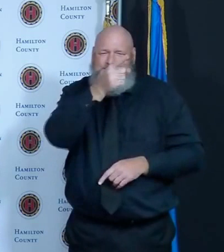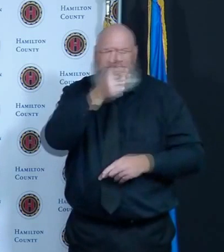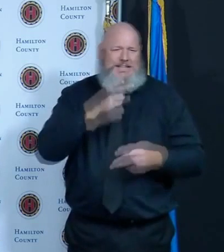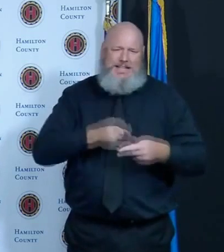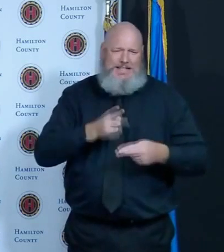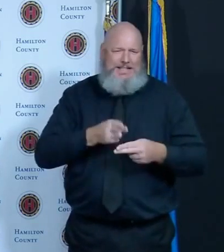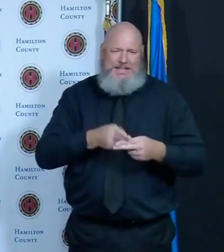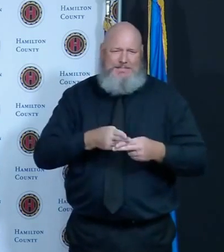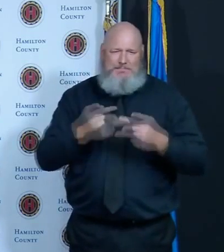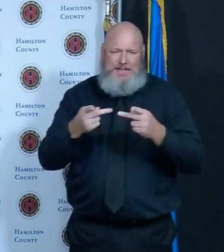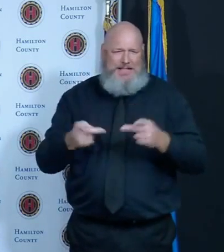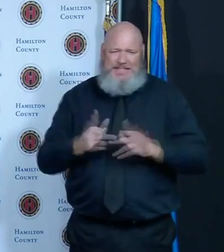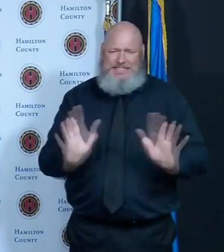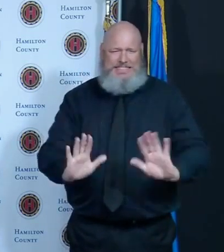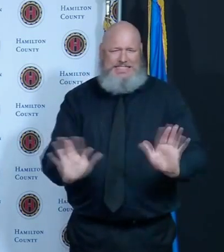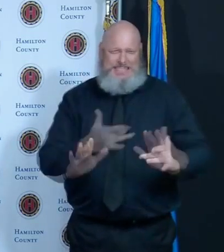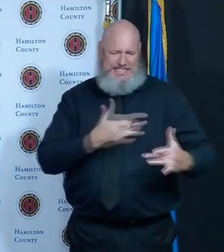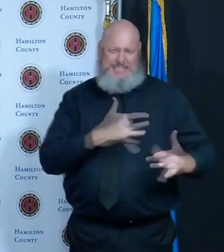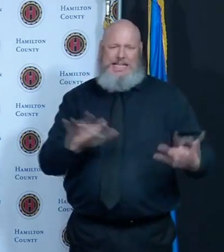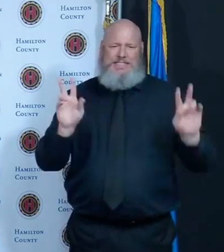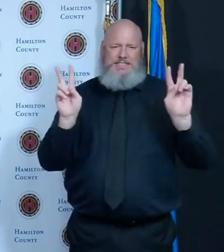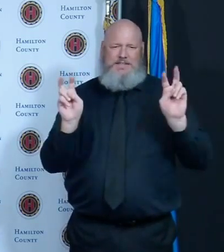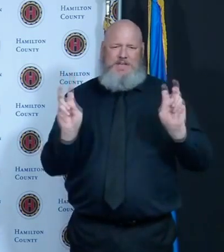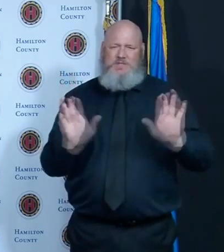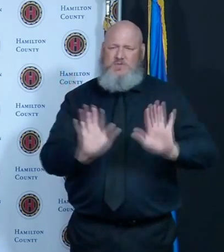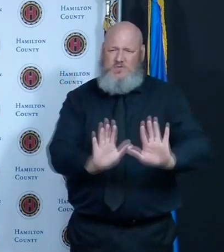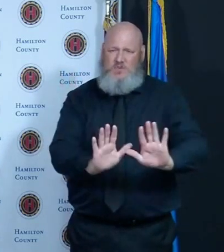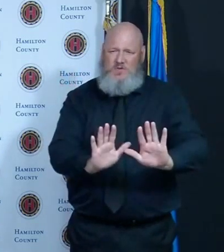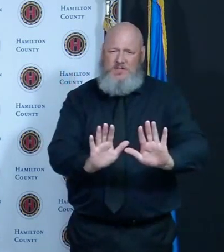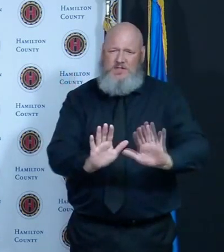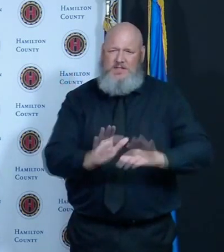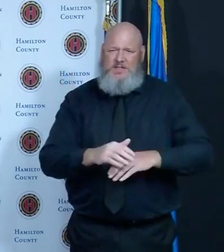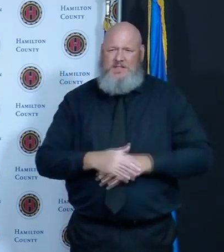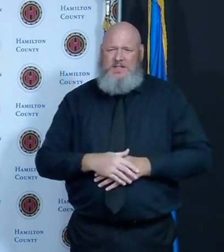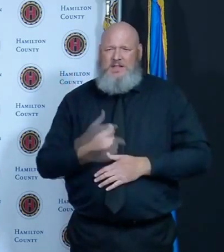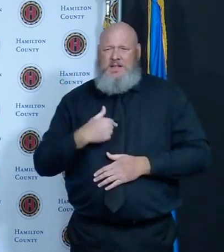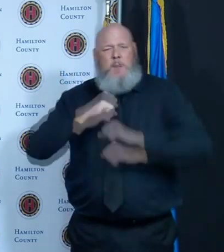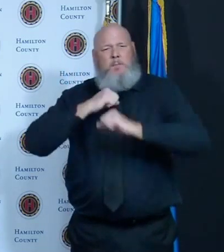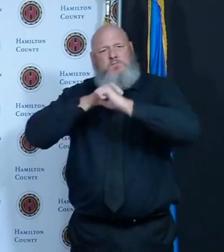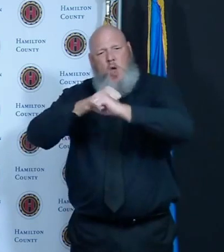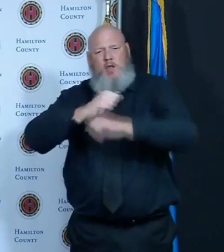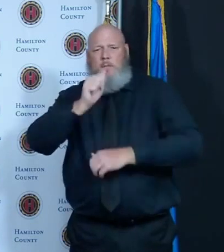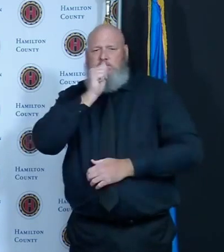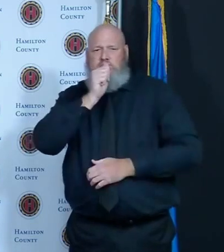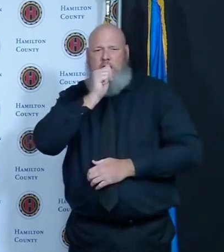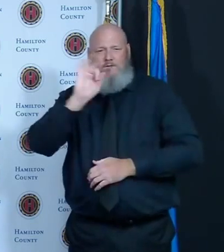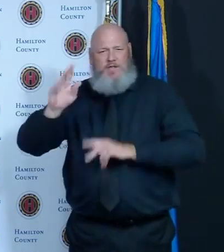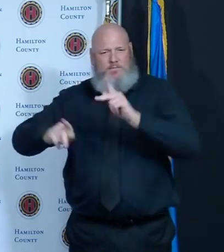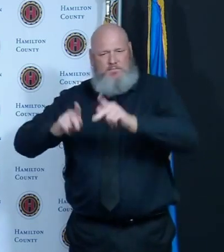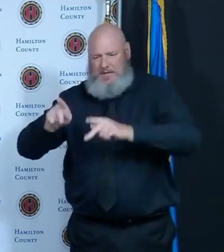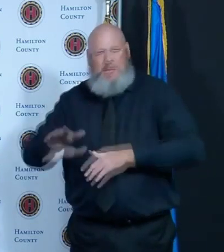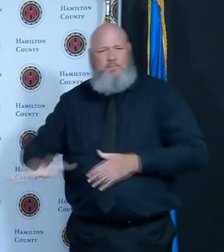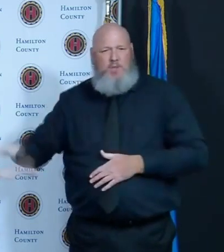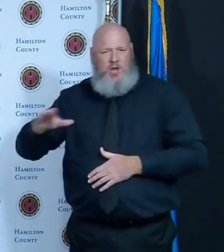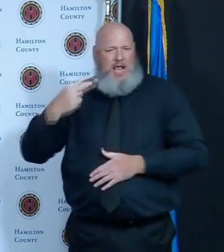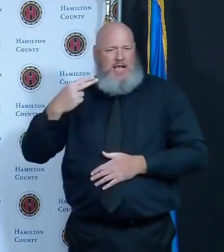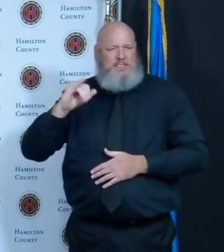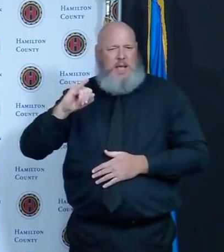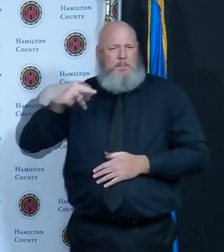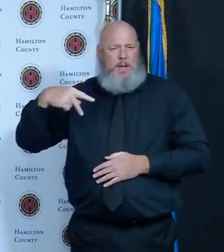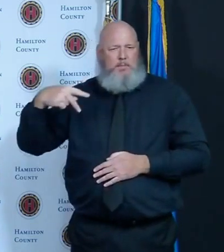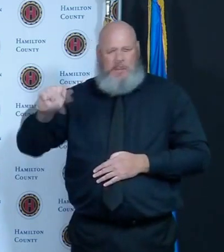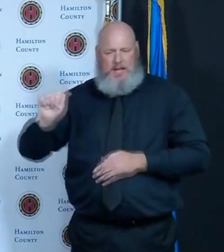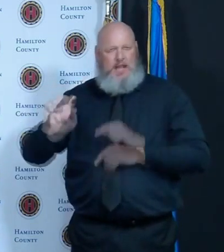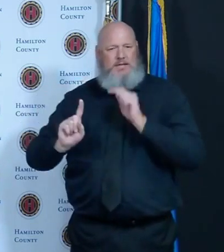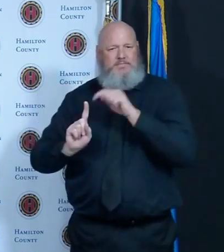the information and protecting the privacy of the individuals, as you know. I do want to